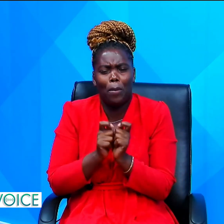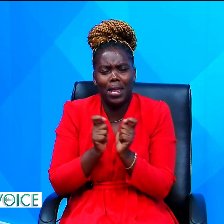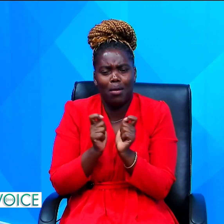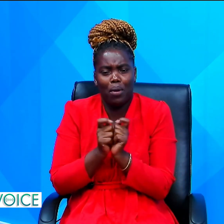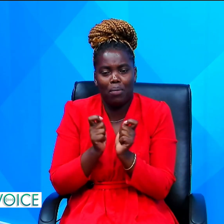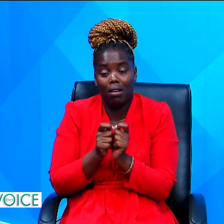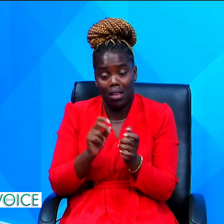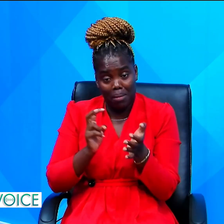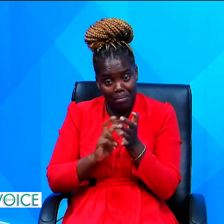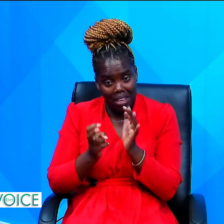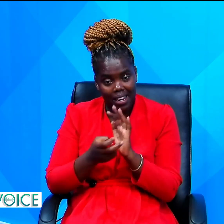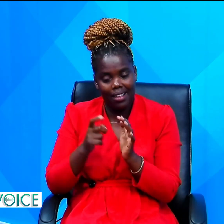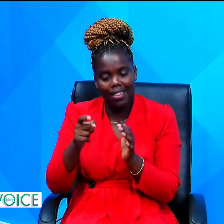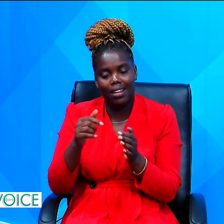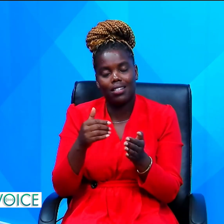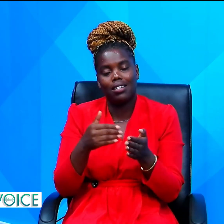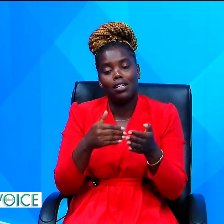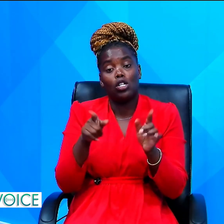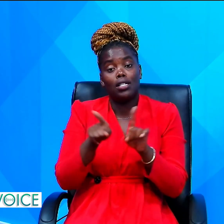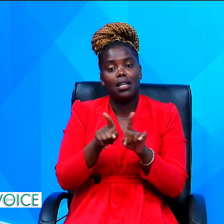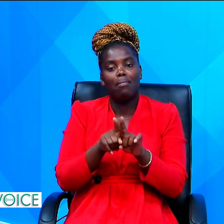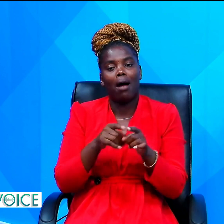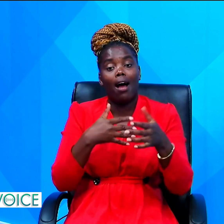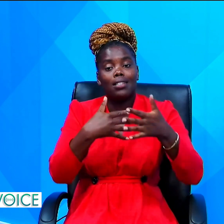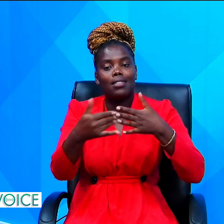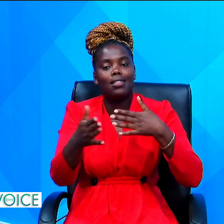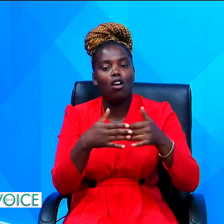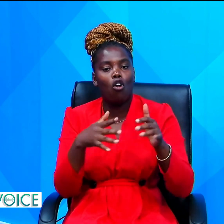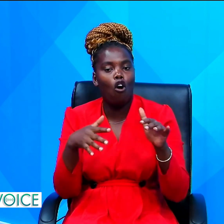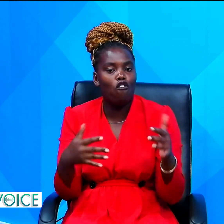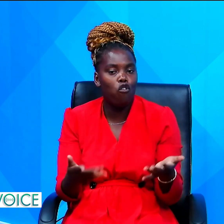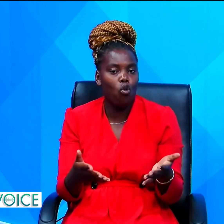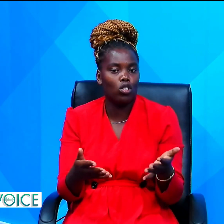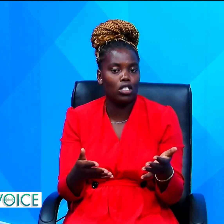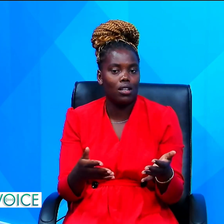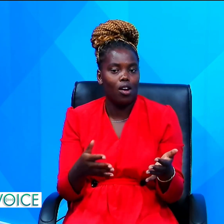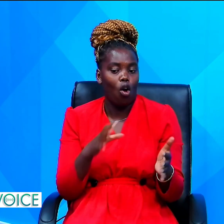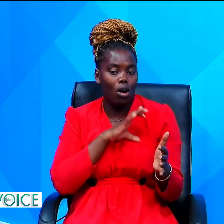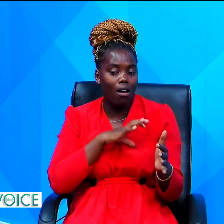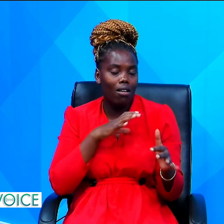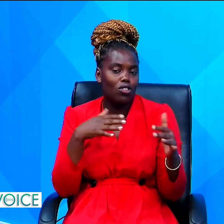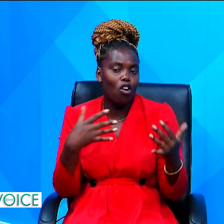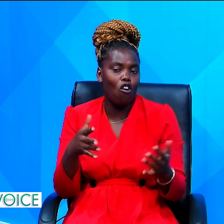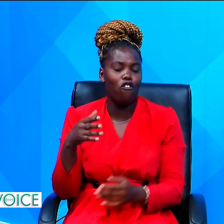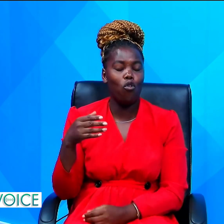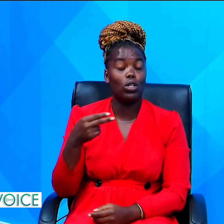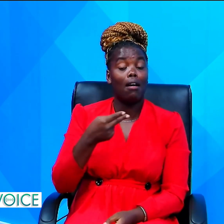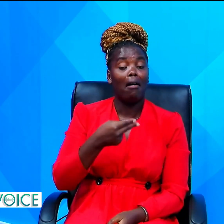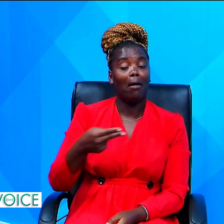if you have hepatitis. You might be feeling a pain. These can be a signs of